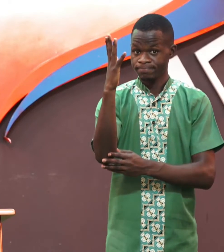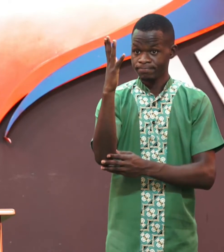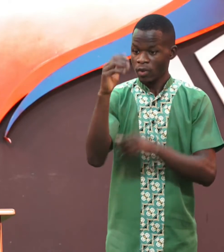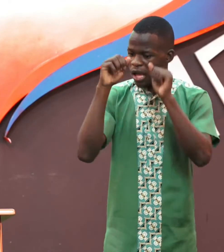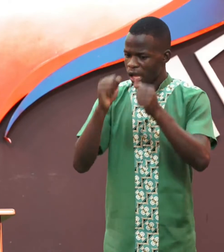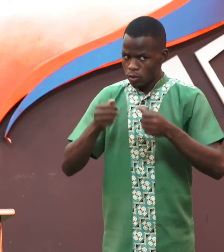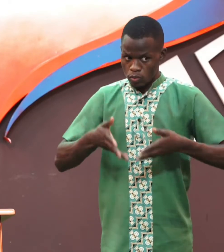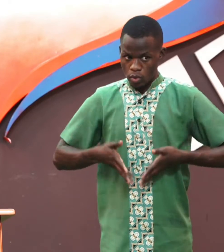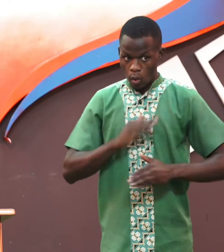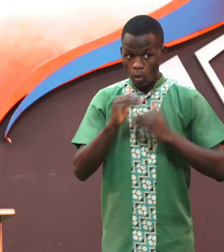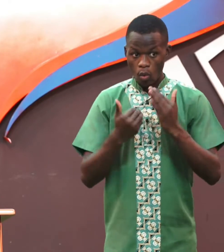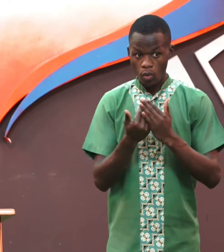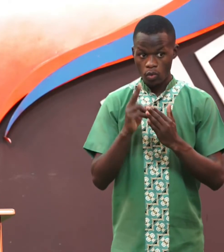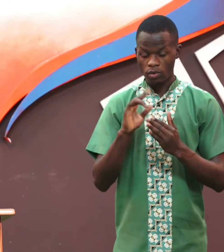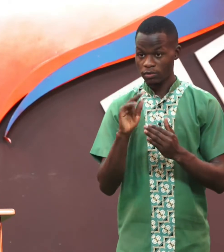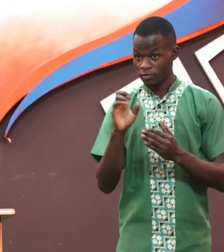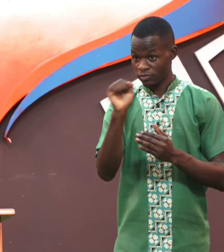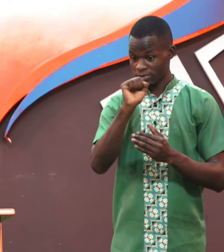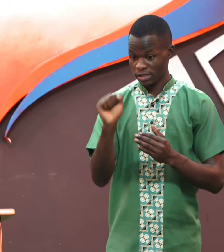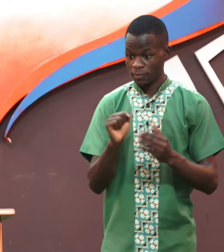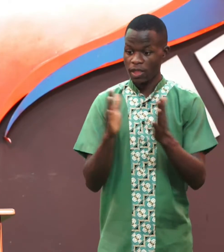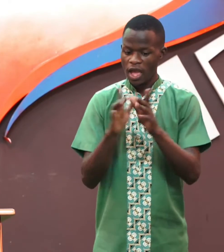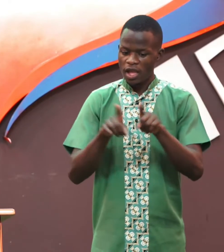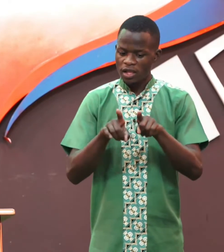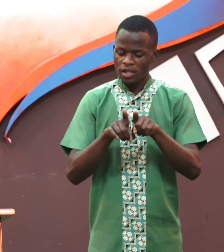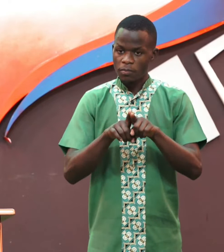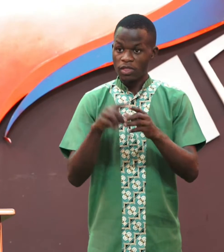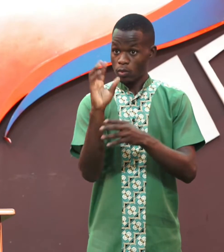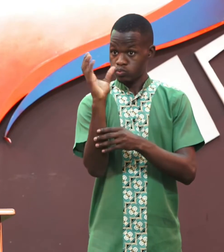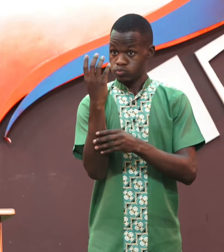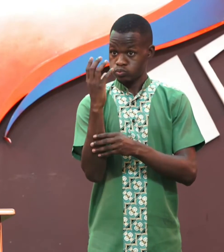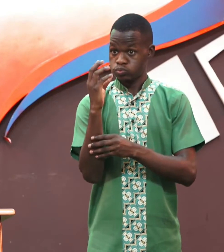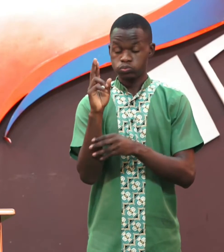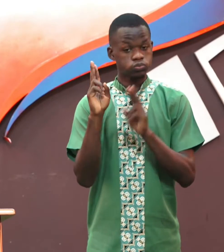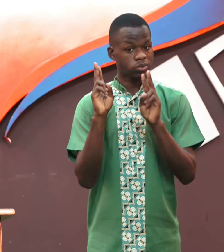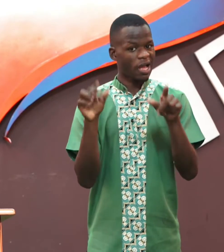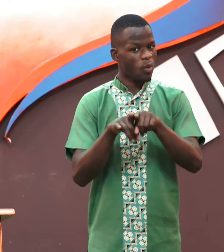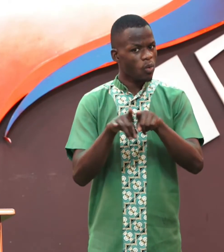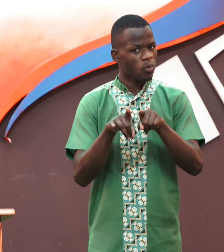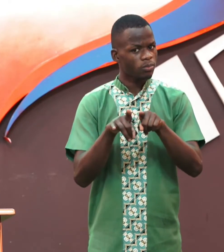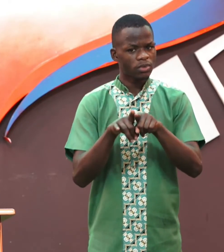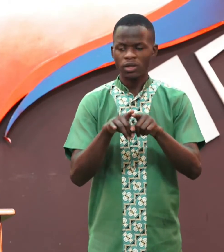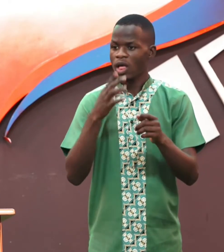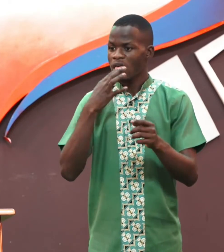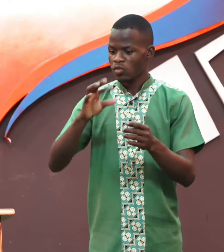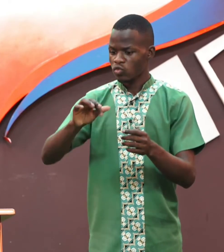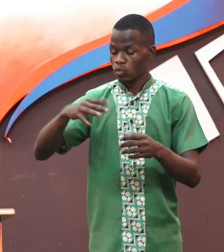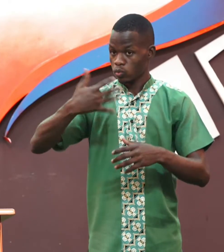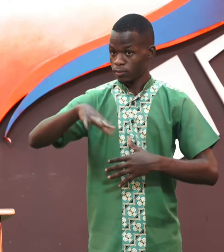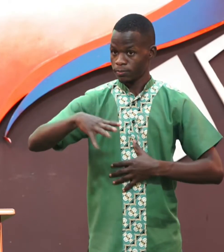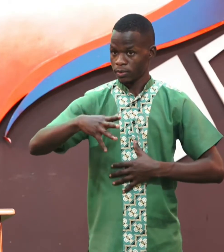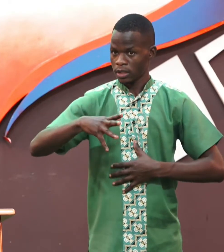produce olives, or vine produce figs? Or a vine produce figs? Nor can salt water